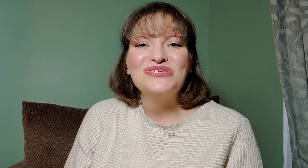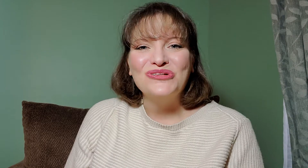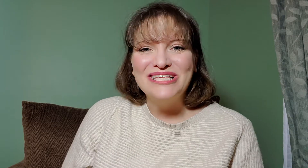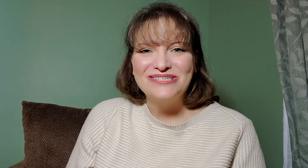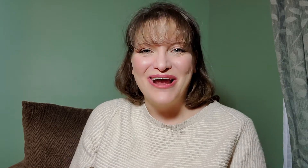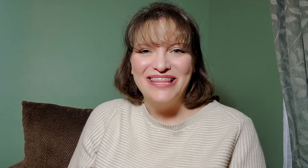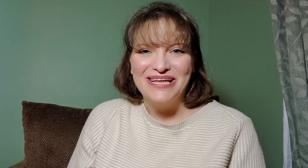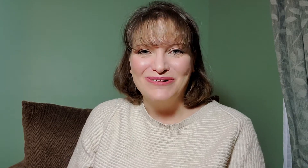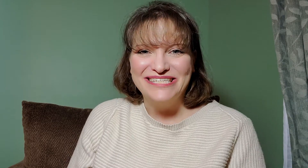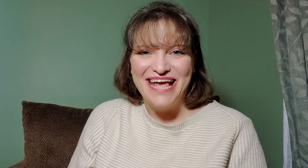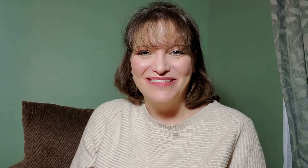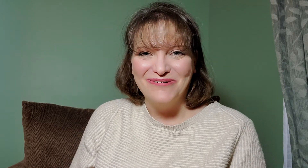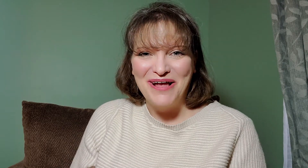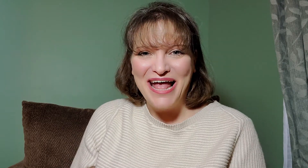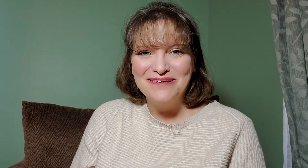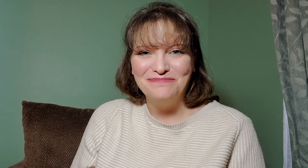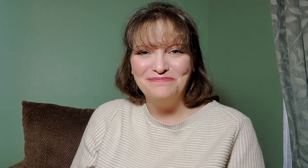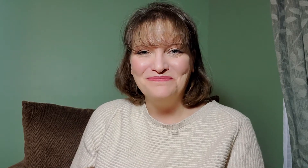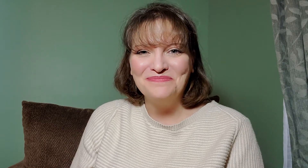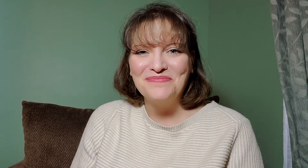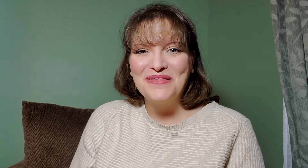let's try that all together, okay?